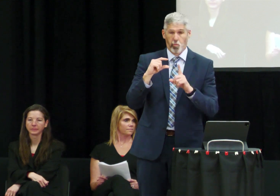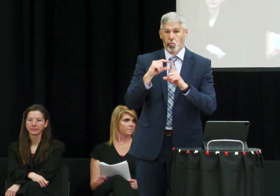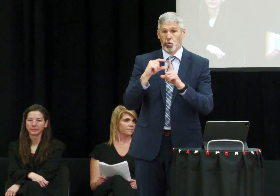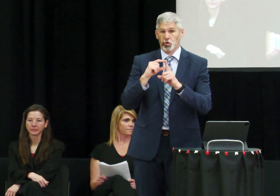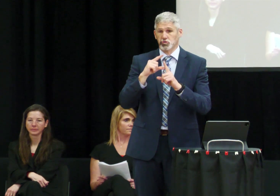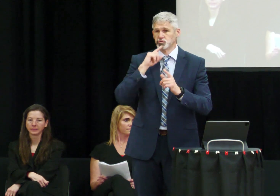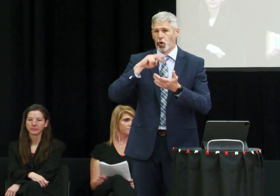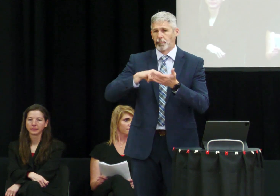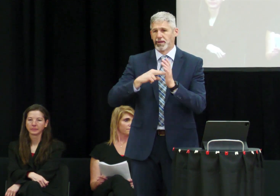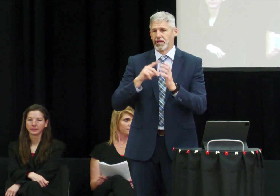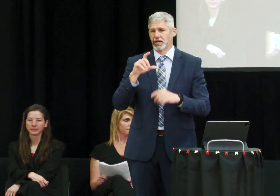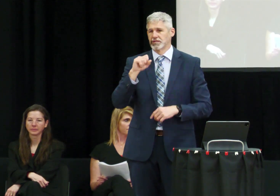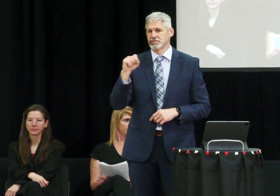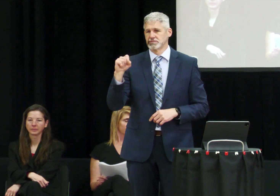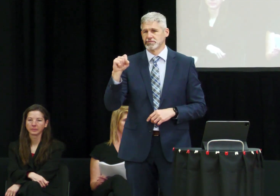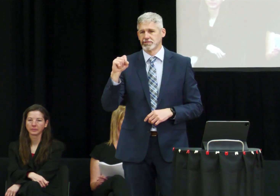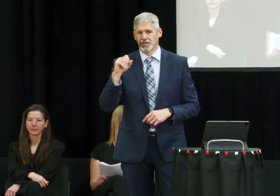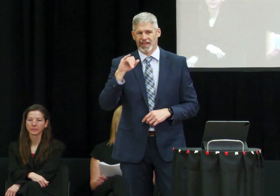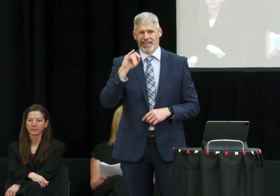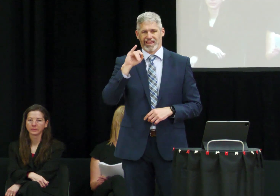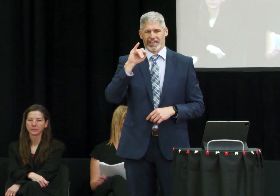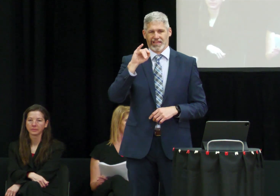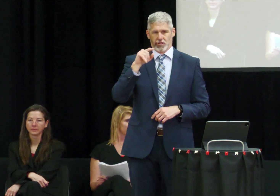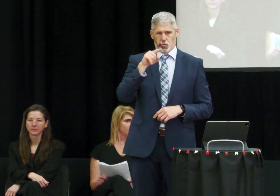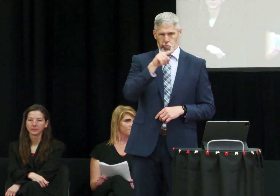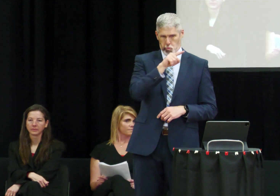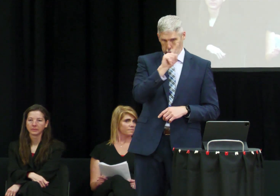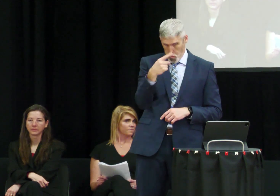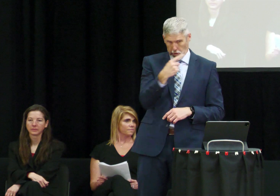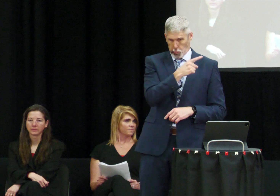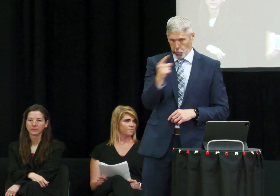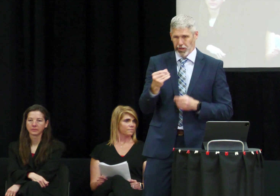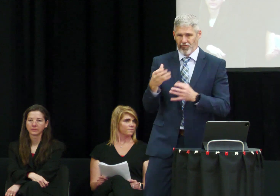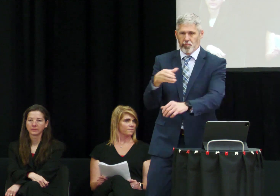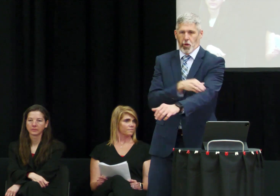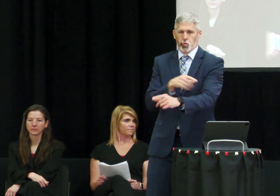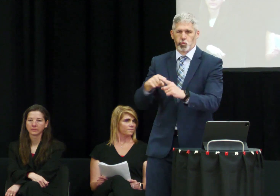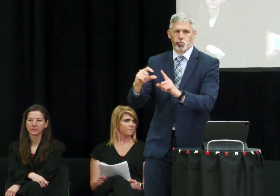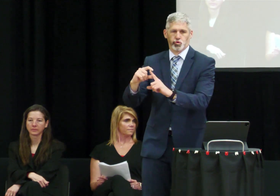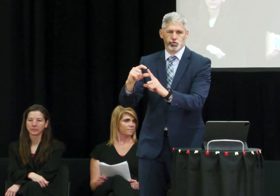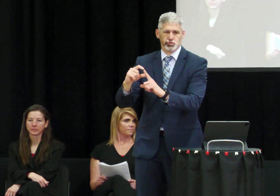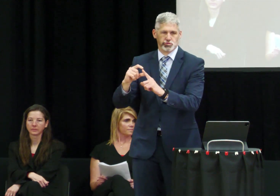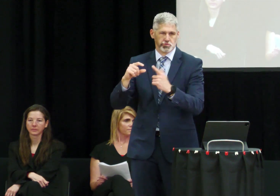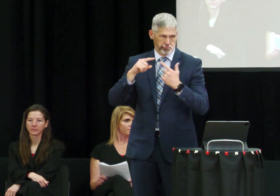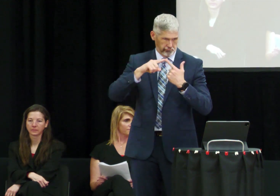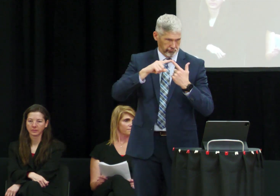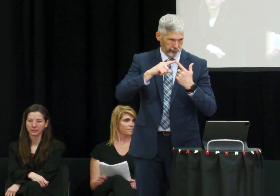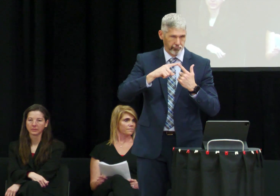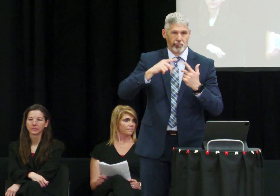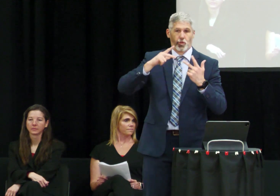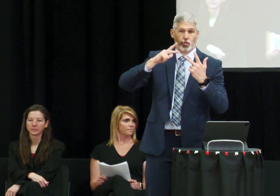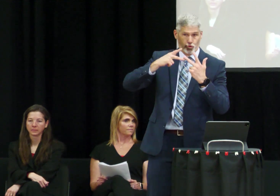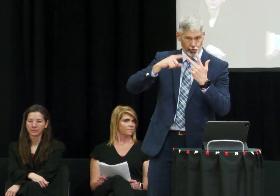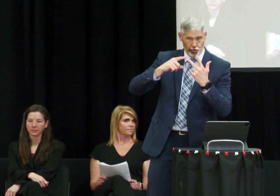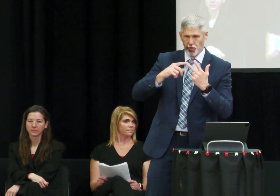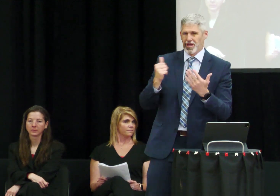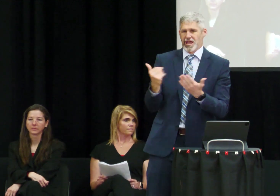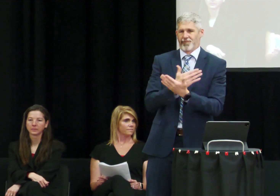Secondly, words are meaningless. It only has power when we give them power.